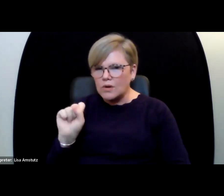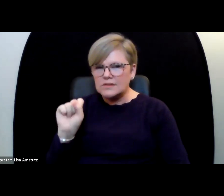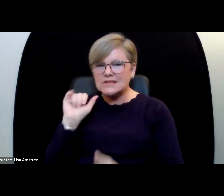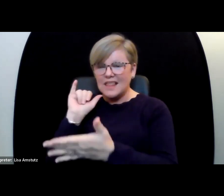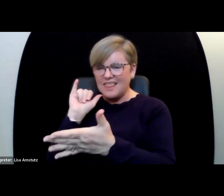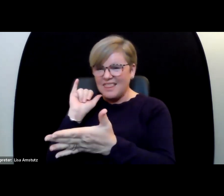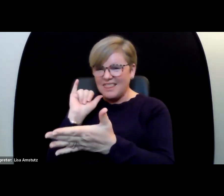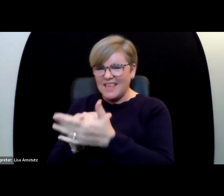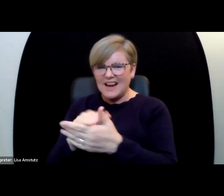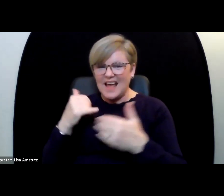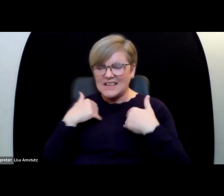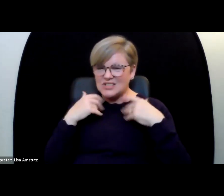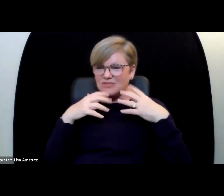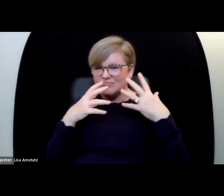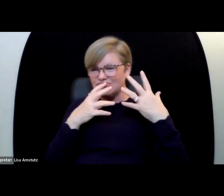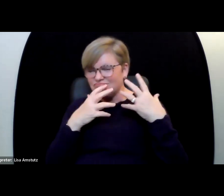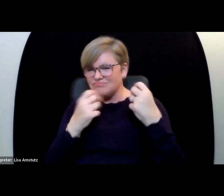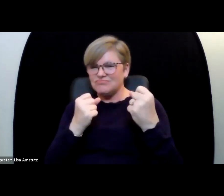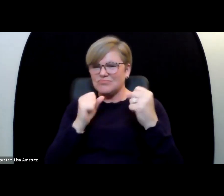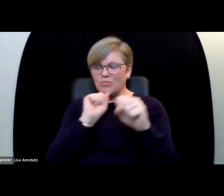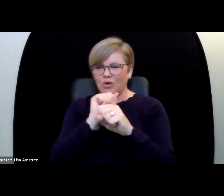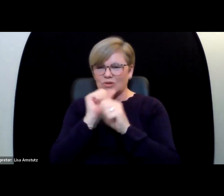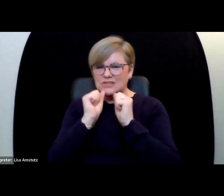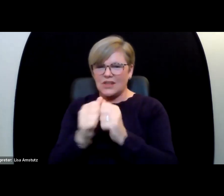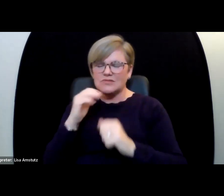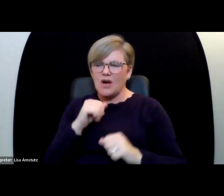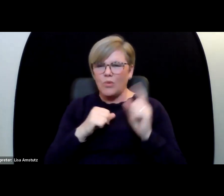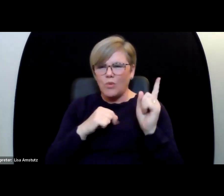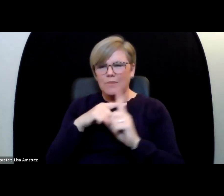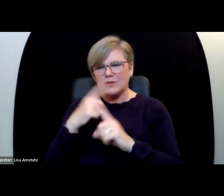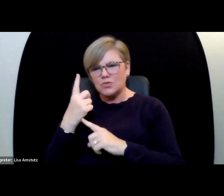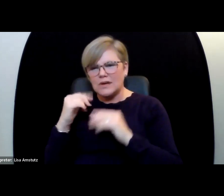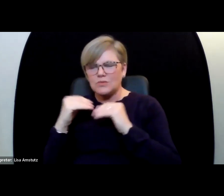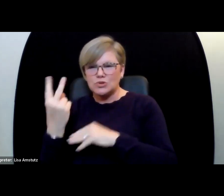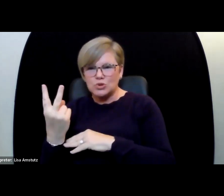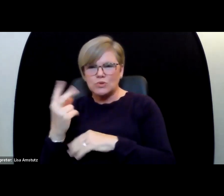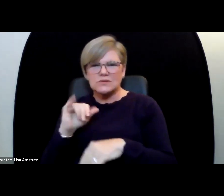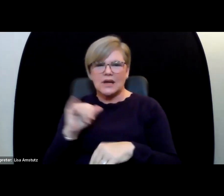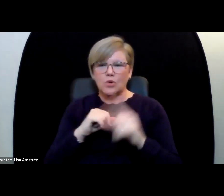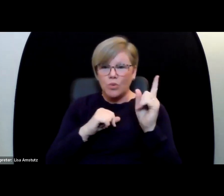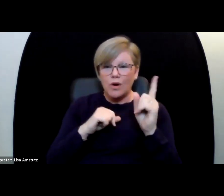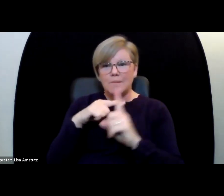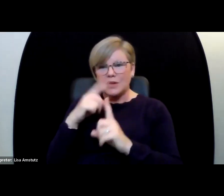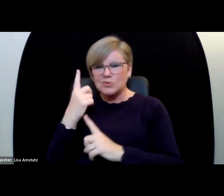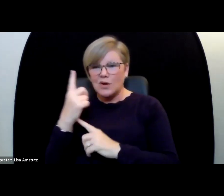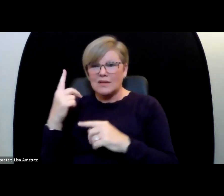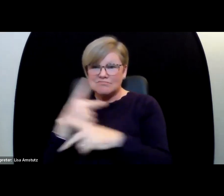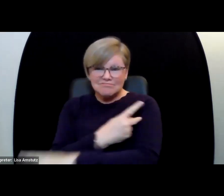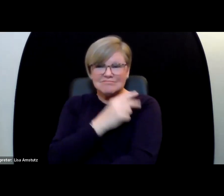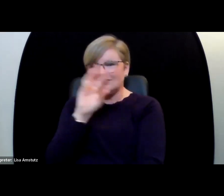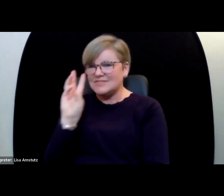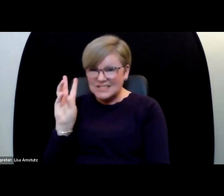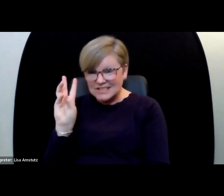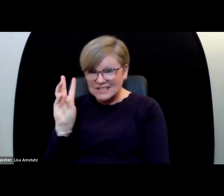has a synergistic effect. In other words, it's not like 1 + 1 = 2, it's like 1 + 1 = 6.